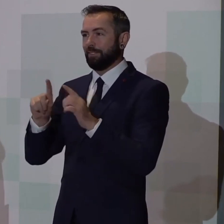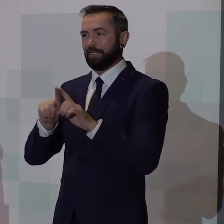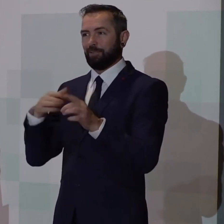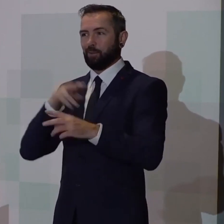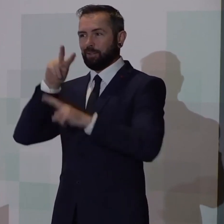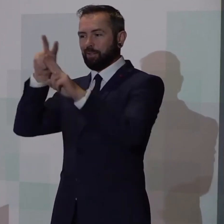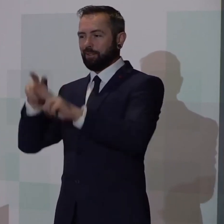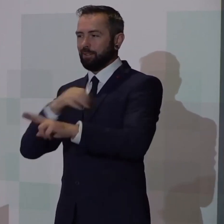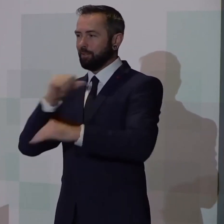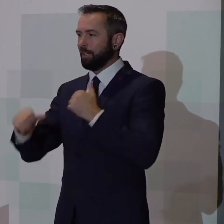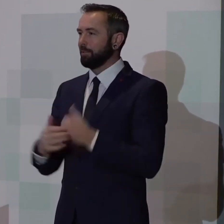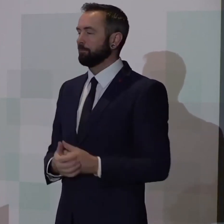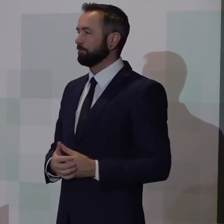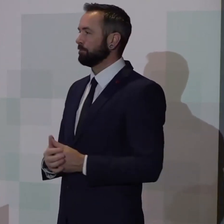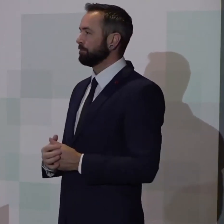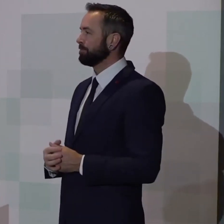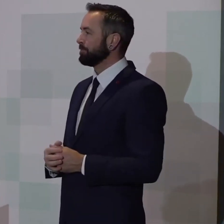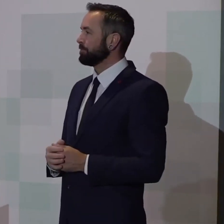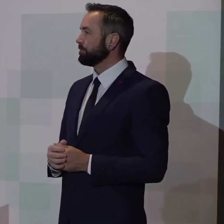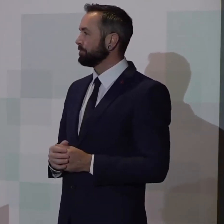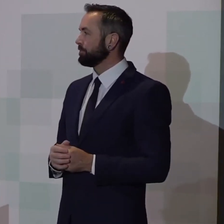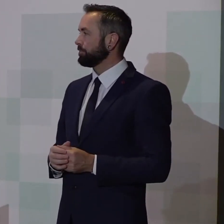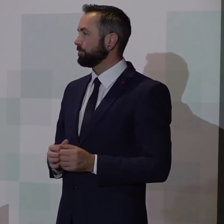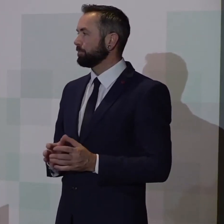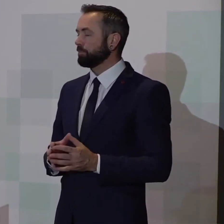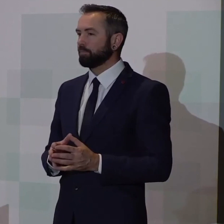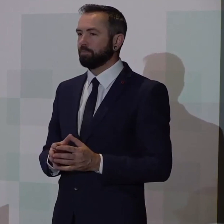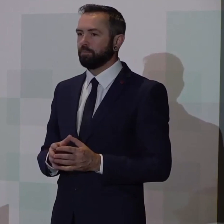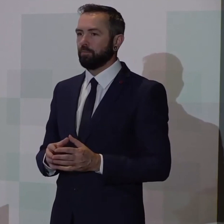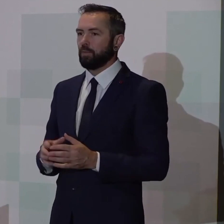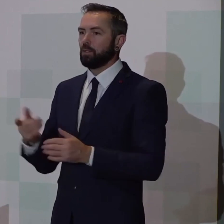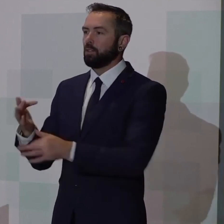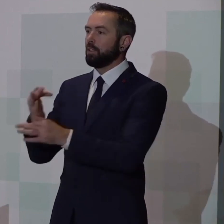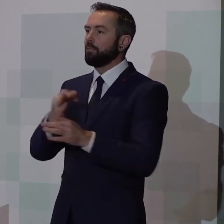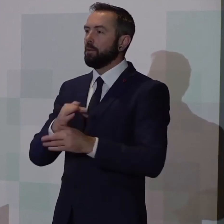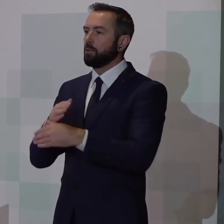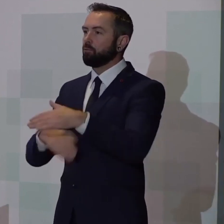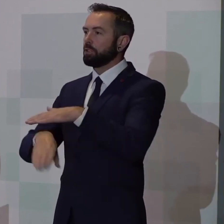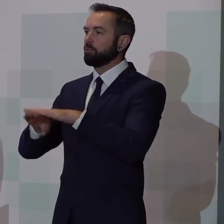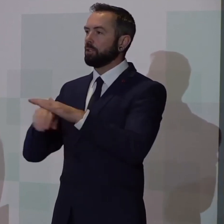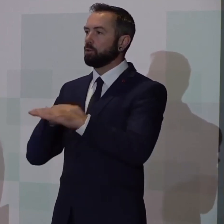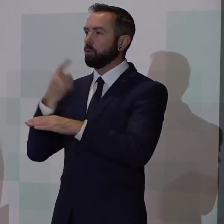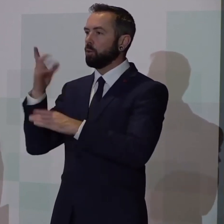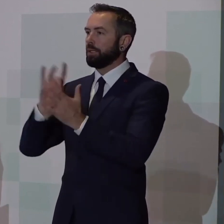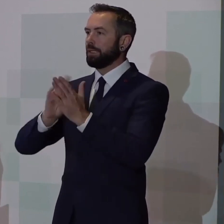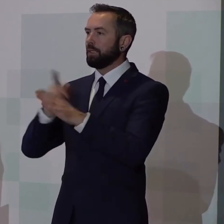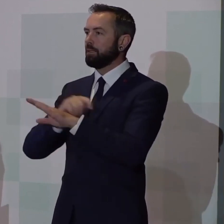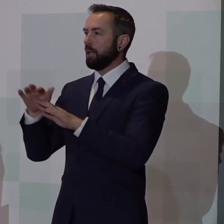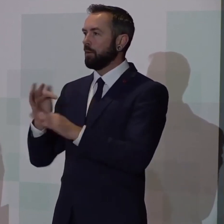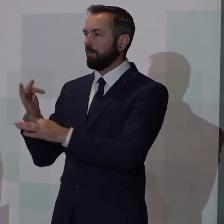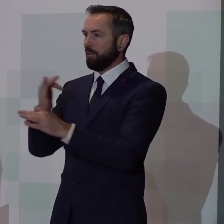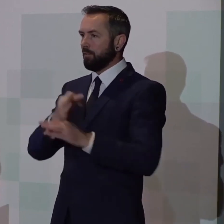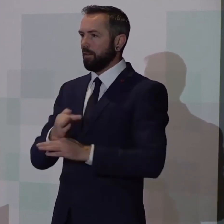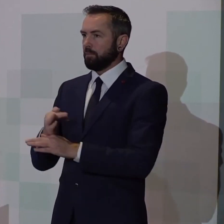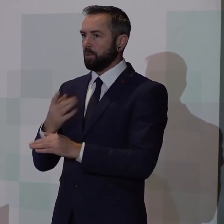families we're talking about today. So the family was, of course, in that clause, restricted to one key type of family, and that